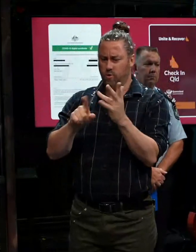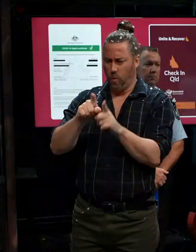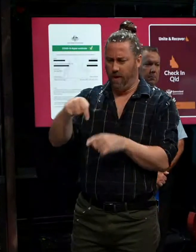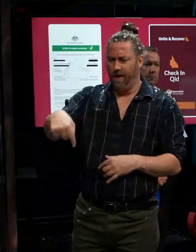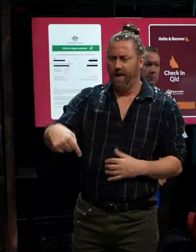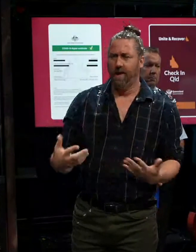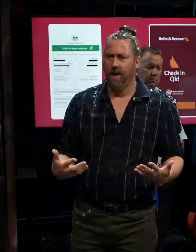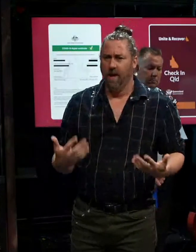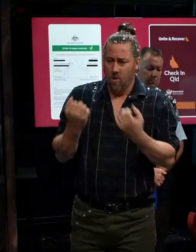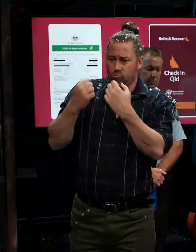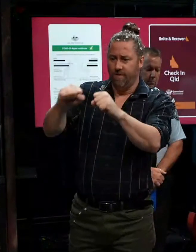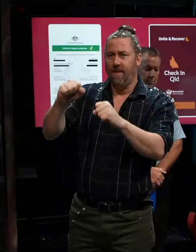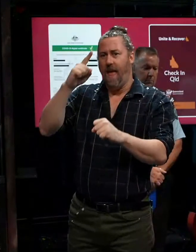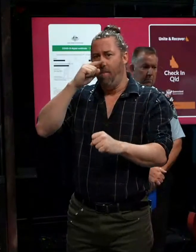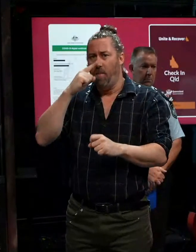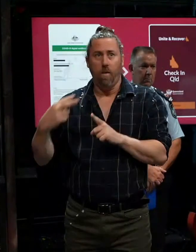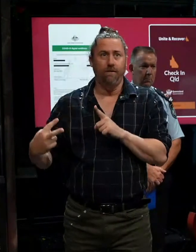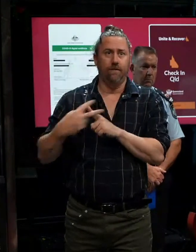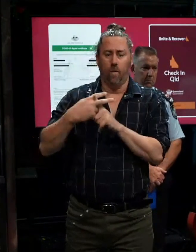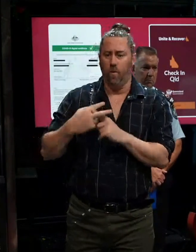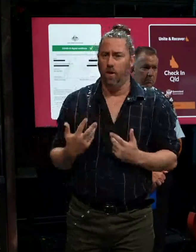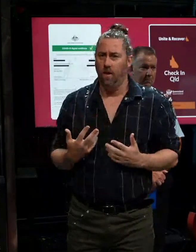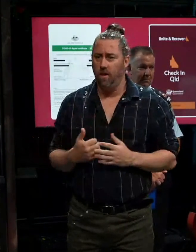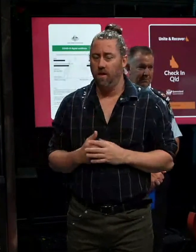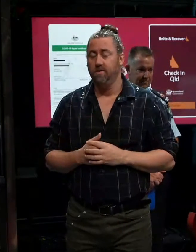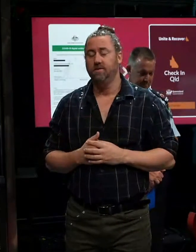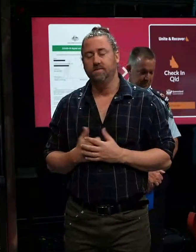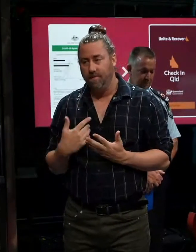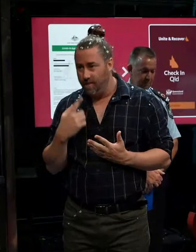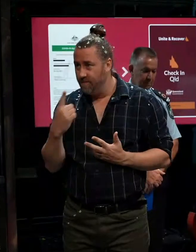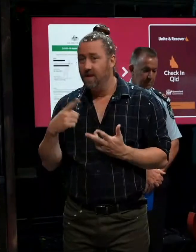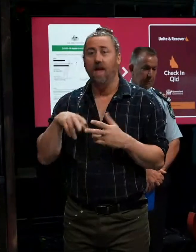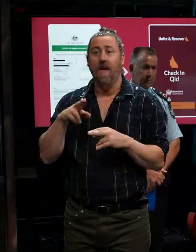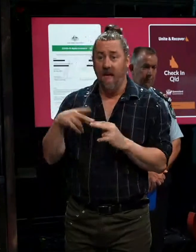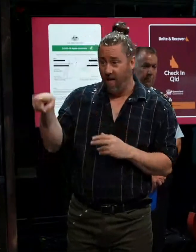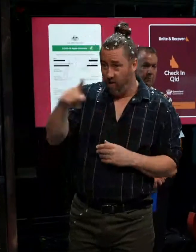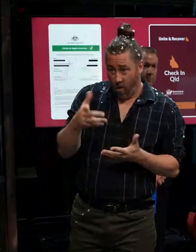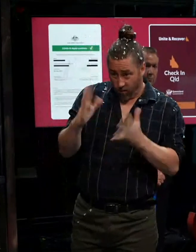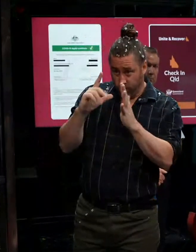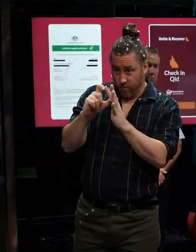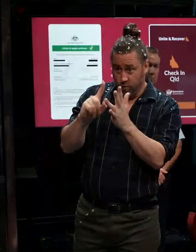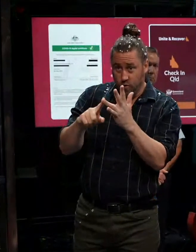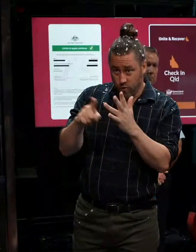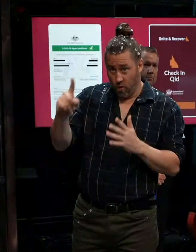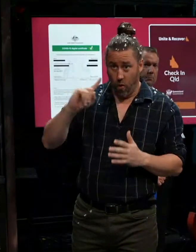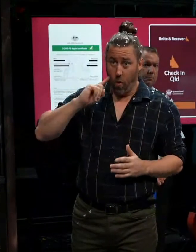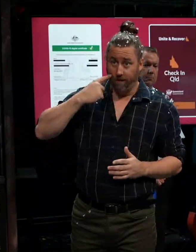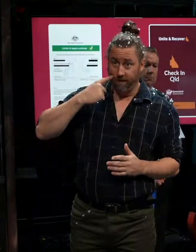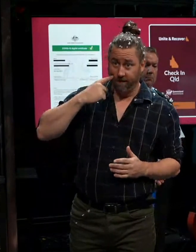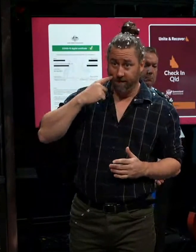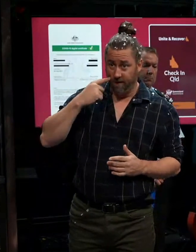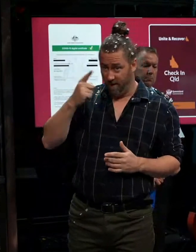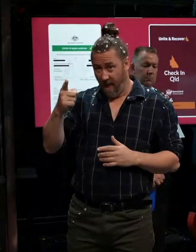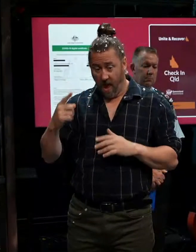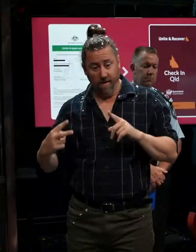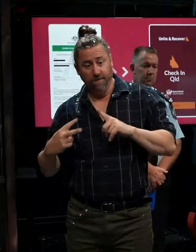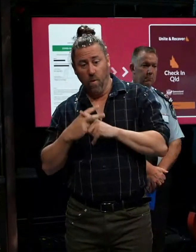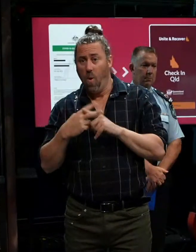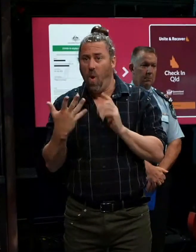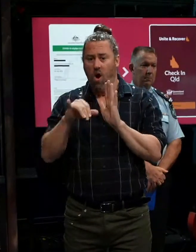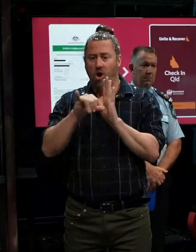people being able to do it? As I said, there are fines in place If people want to conduct fraud or